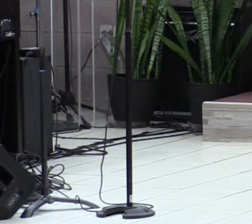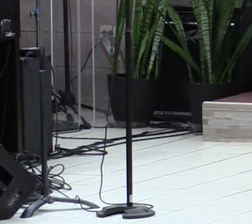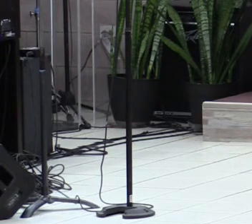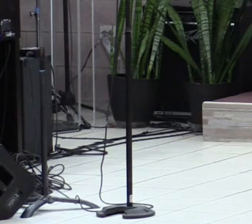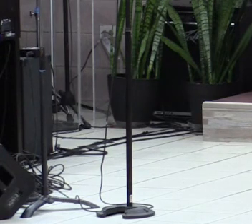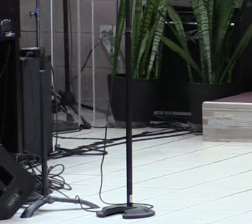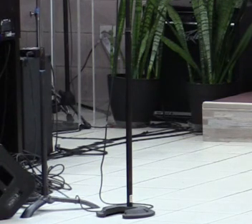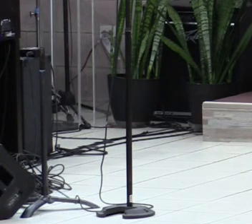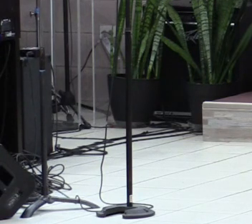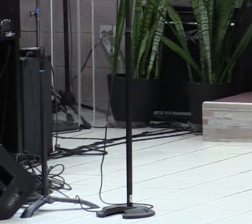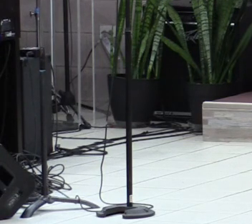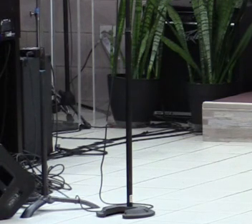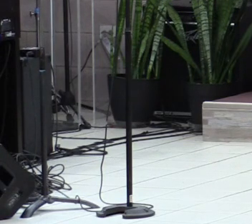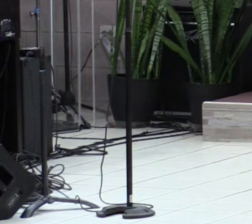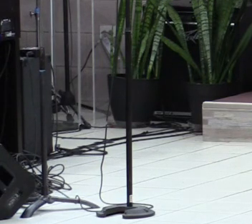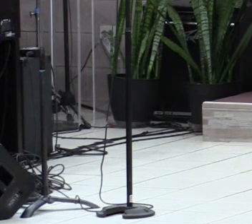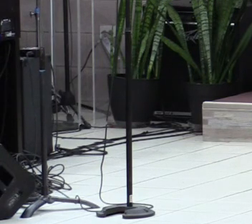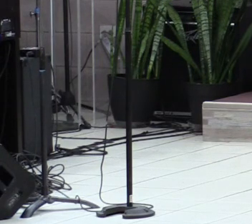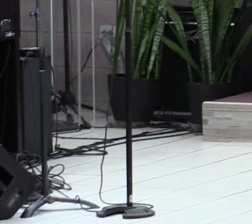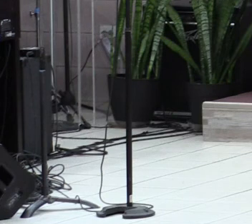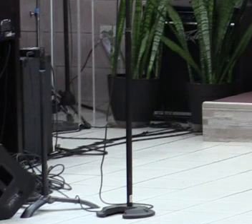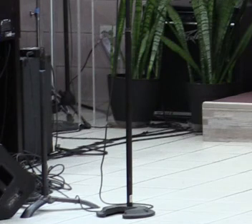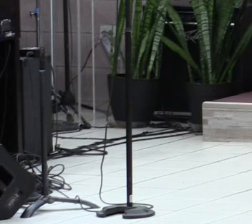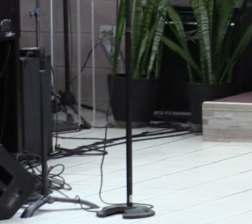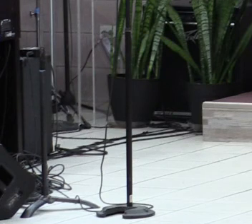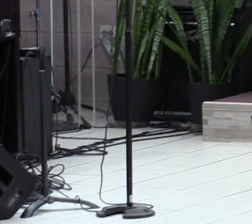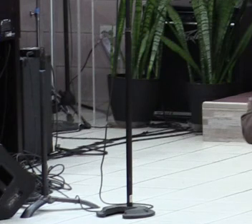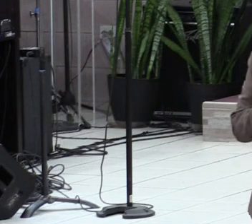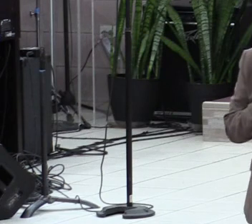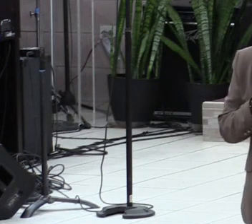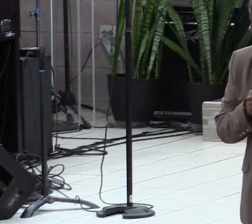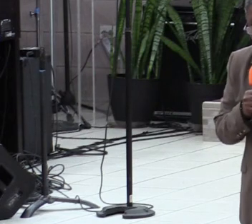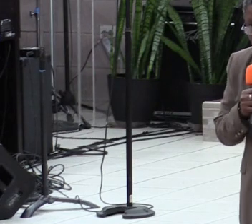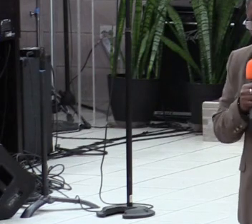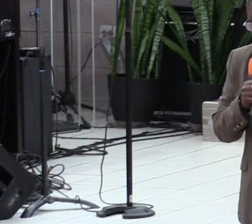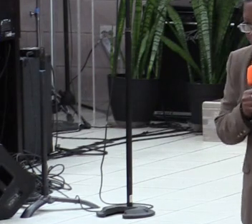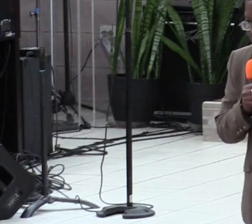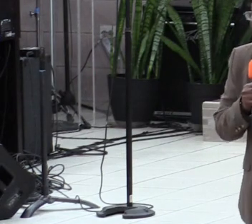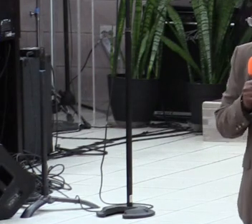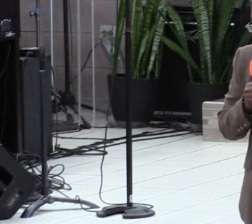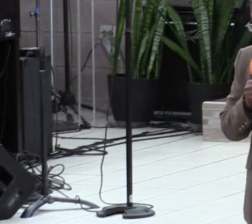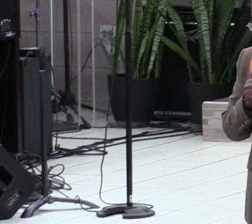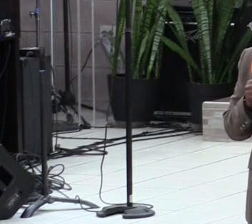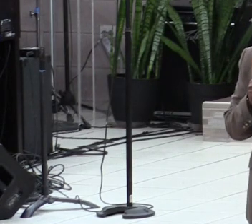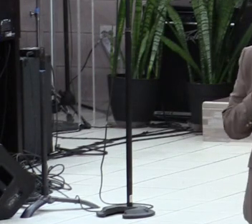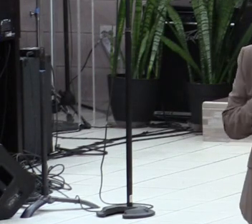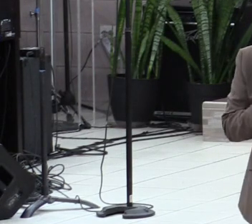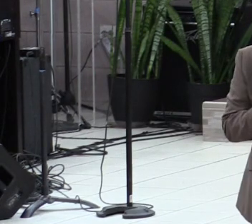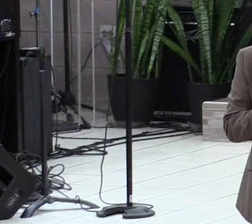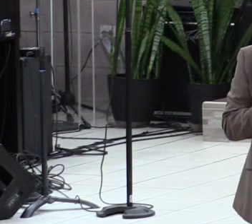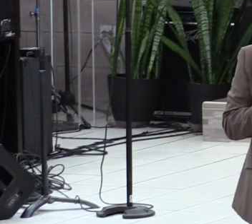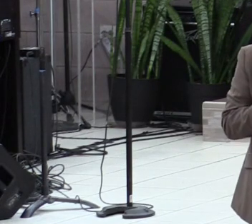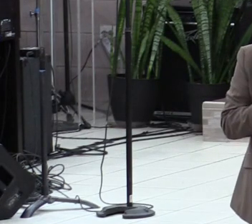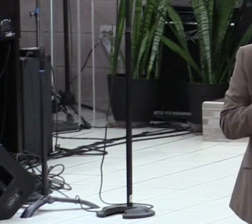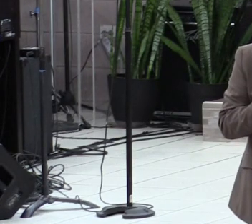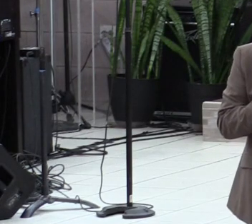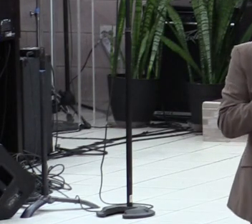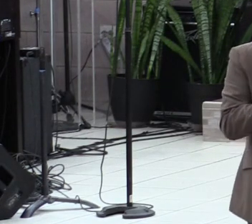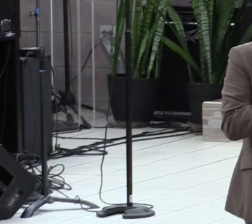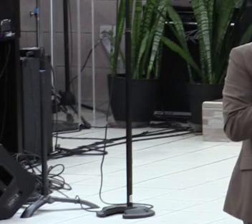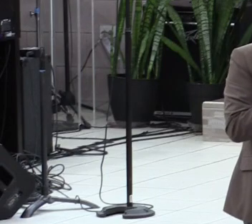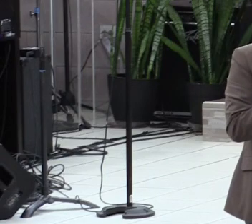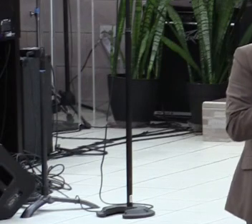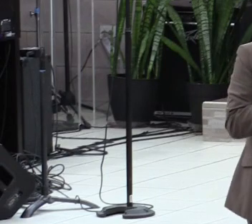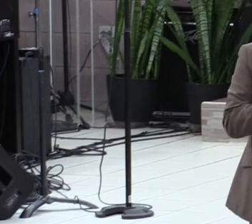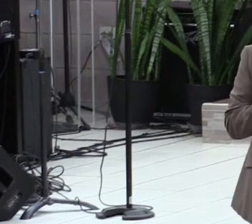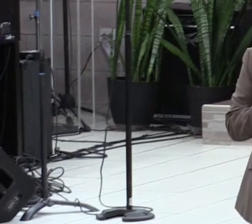in ages past. And I'm here to tell you, God is our help right here and right now. And